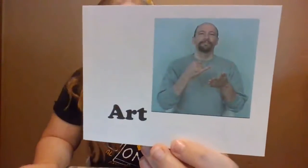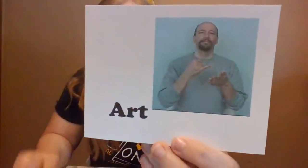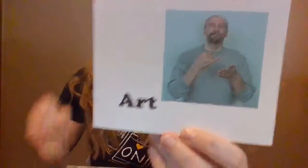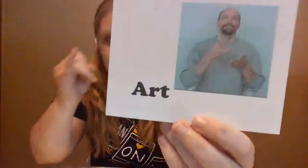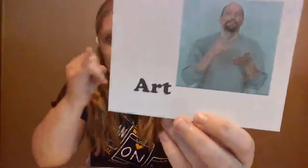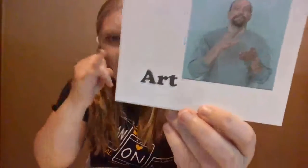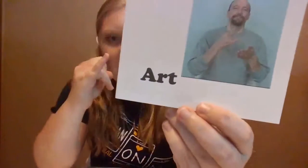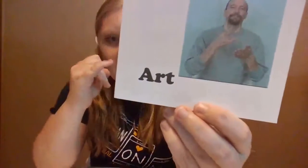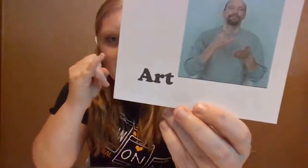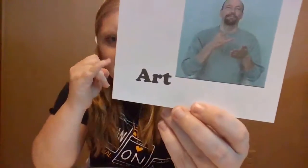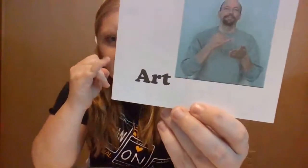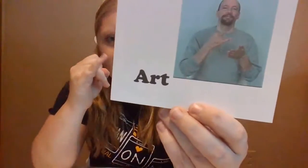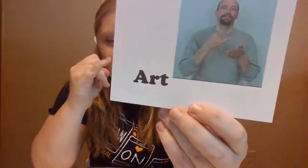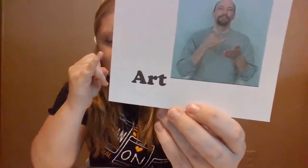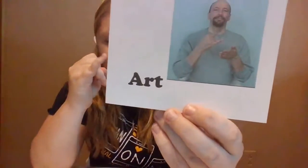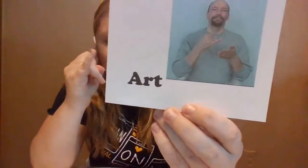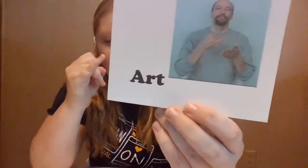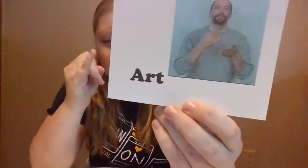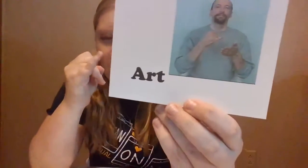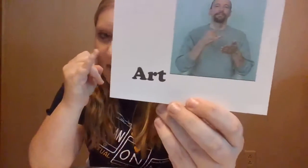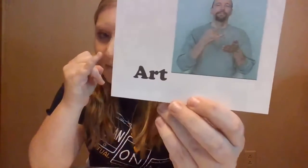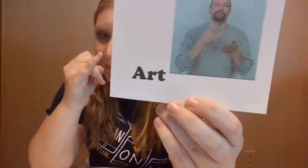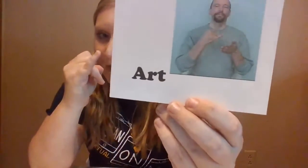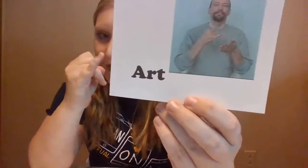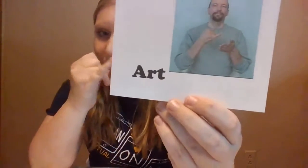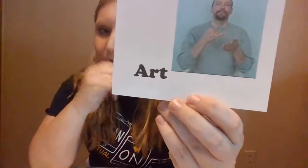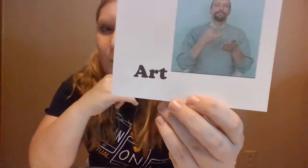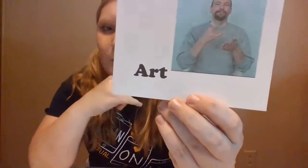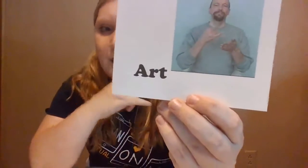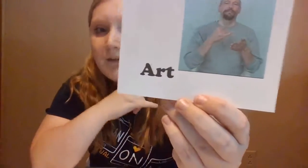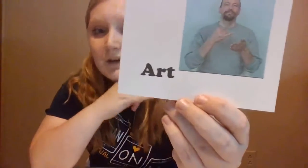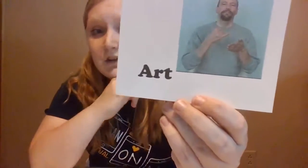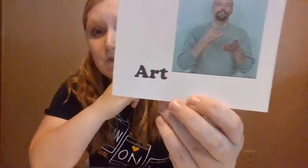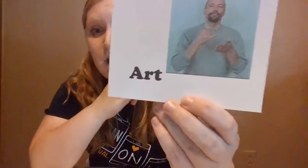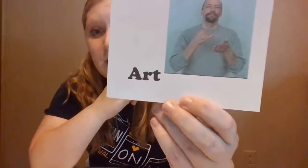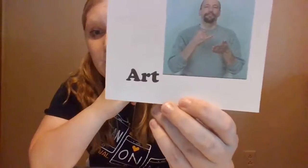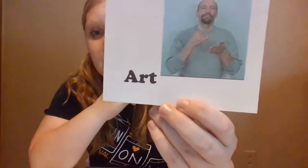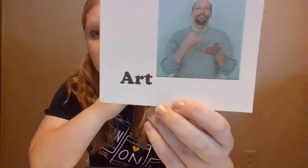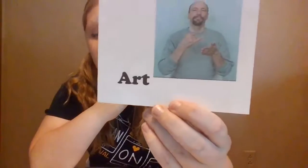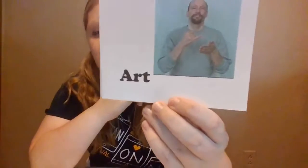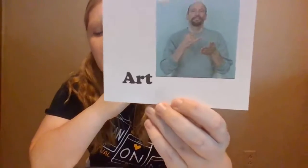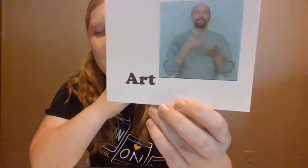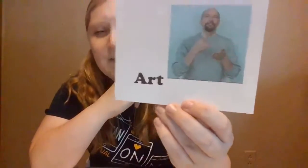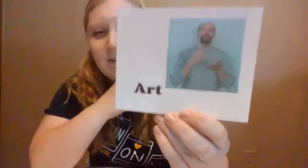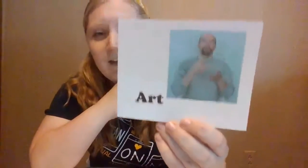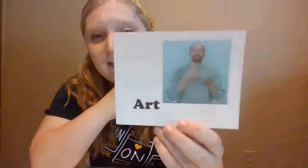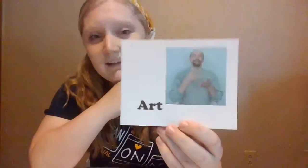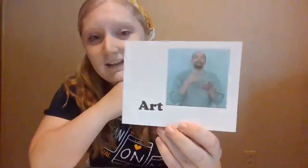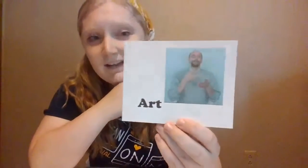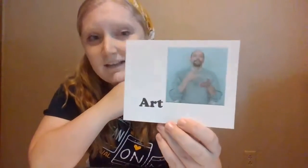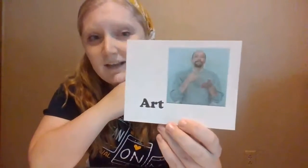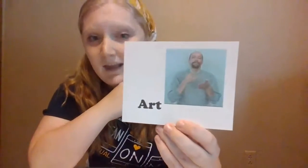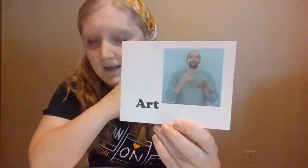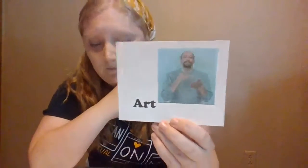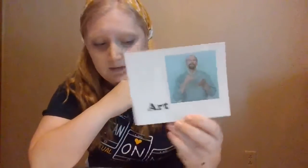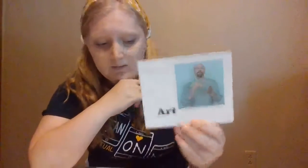you use your pinky like it's a paintbrush or whatever you're drawing with, and then your hand like it's a